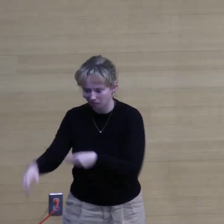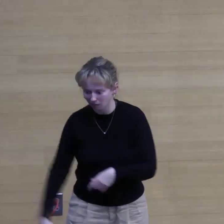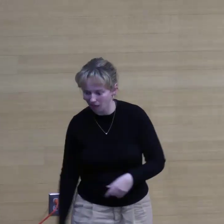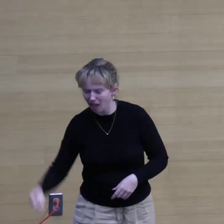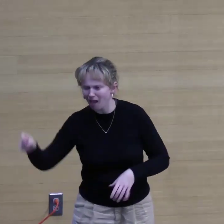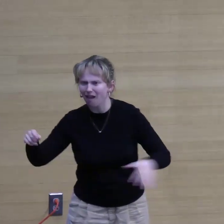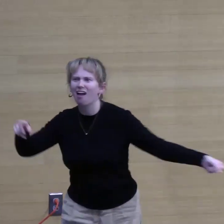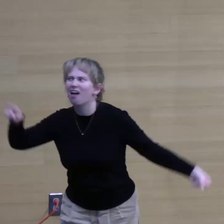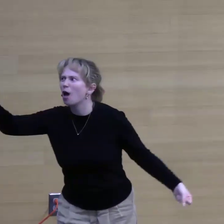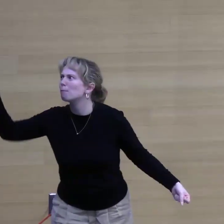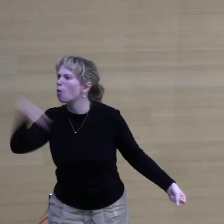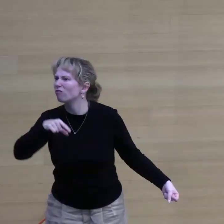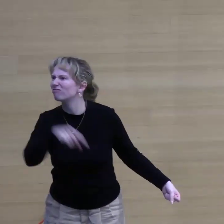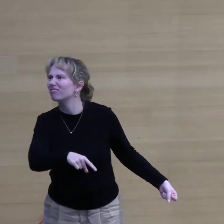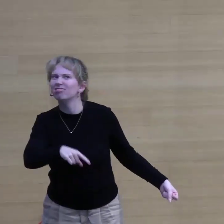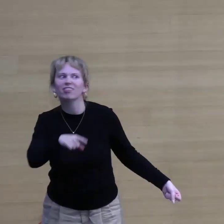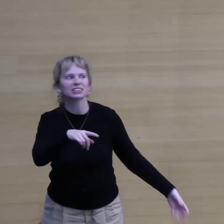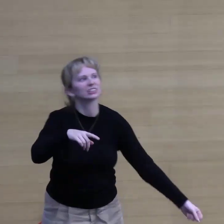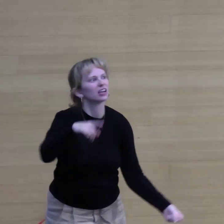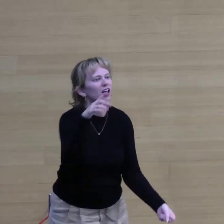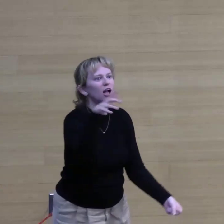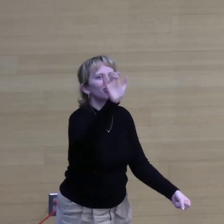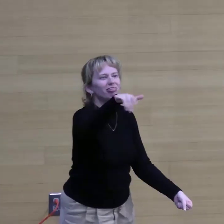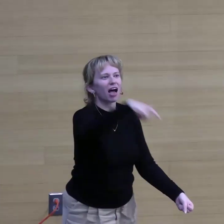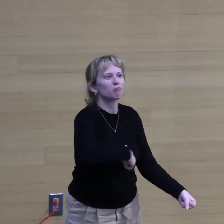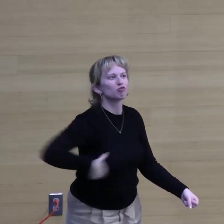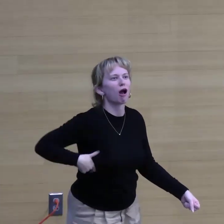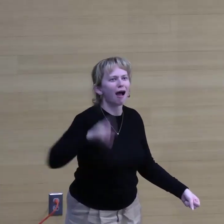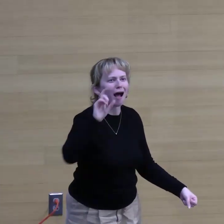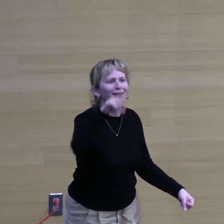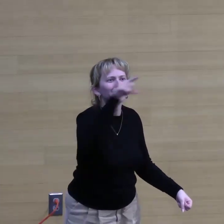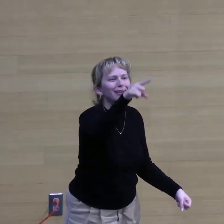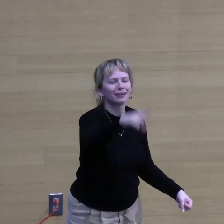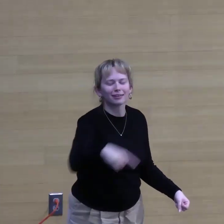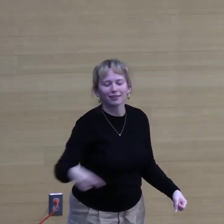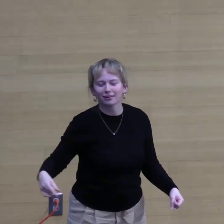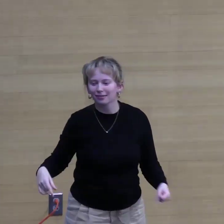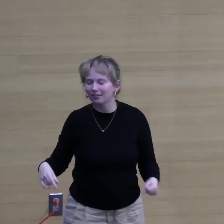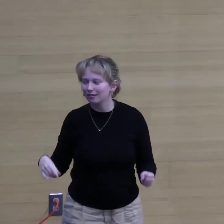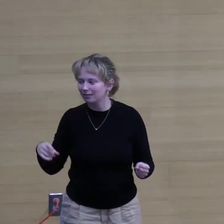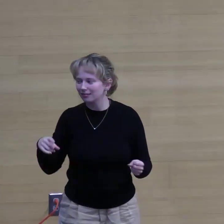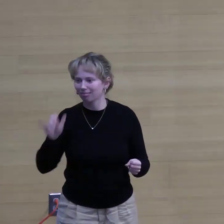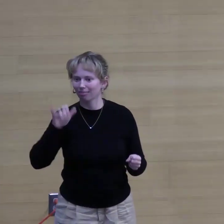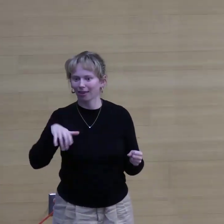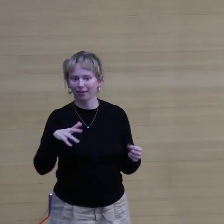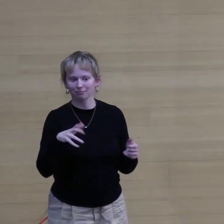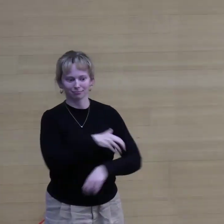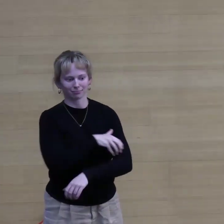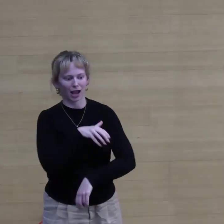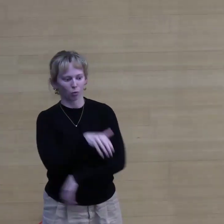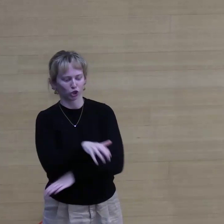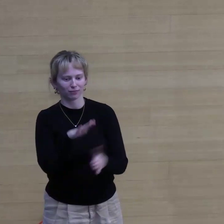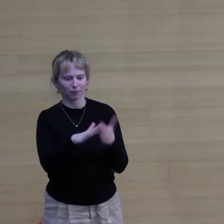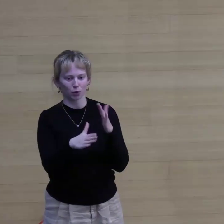you to move this mannequin. I need you to grab those bras. But I do think that's the power